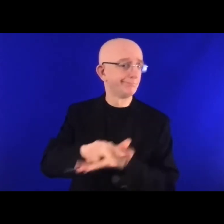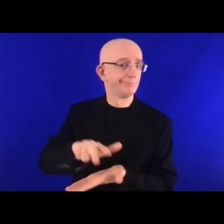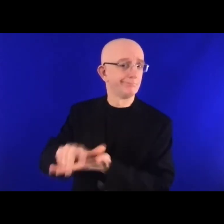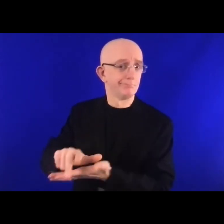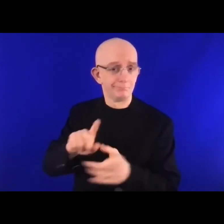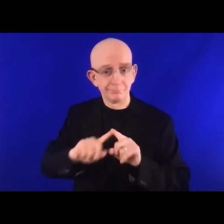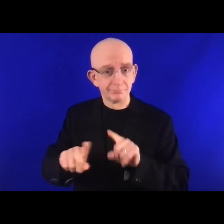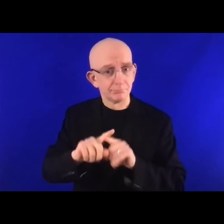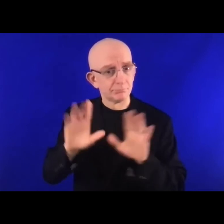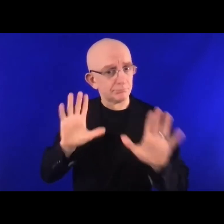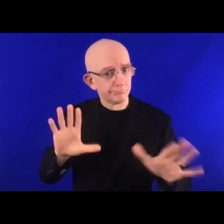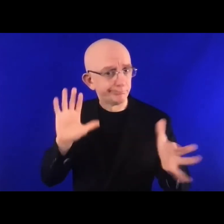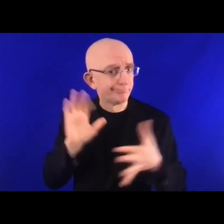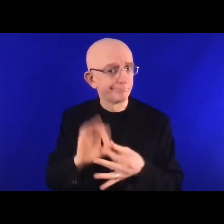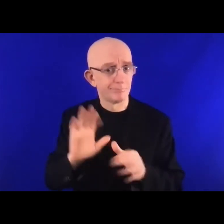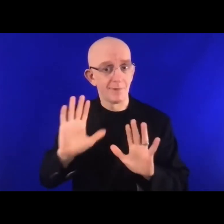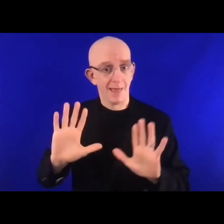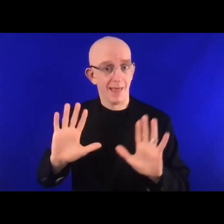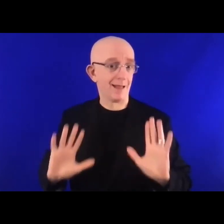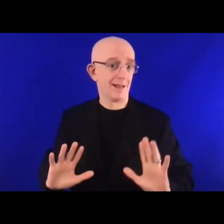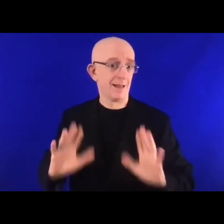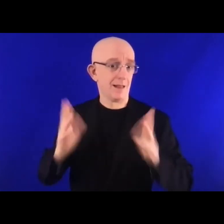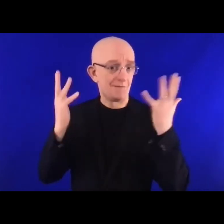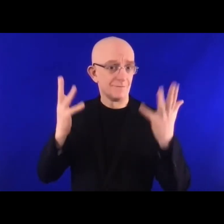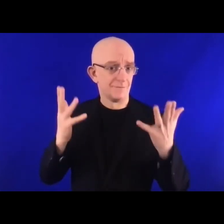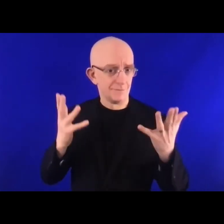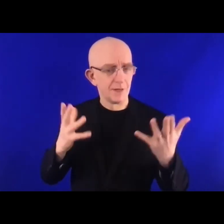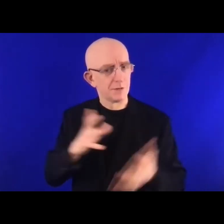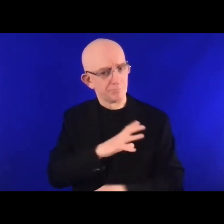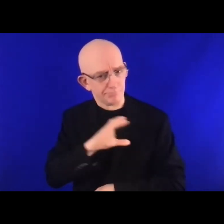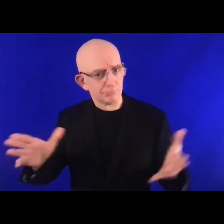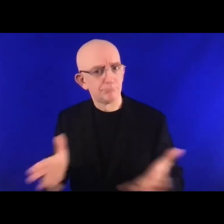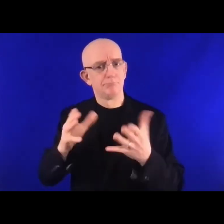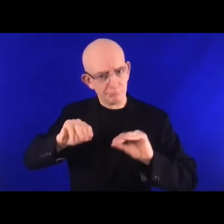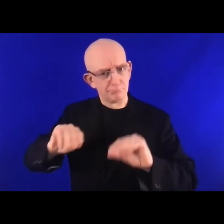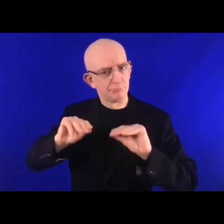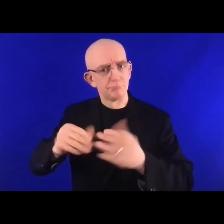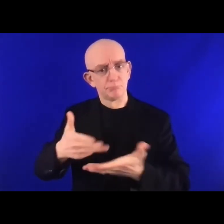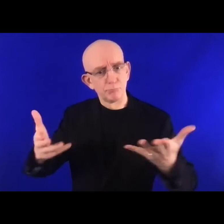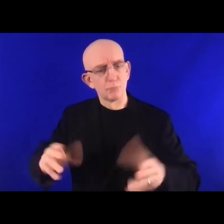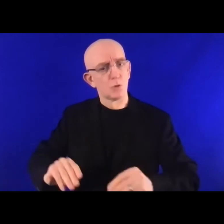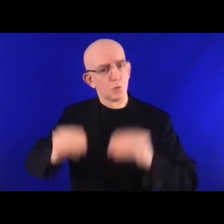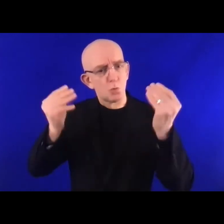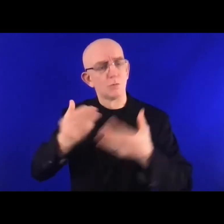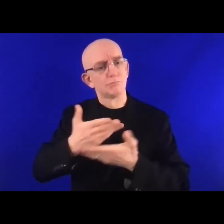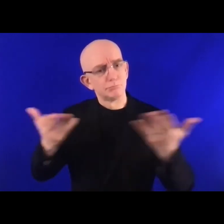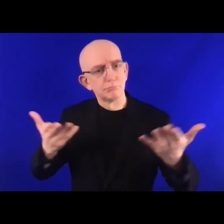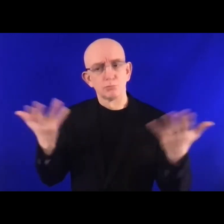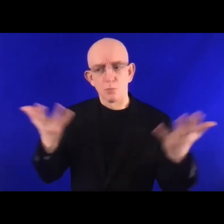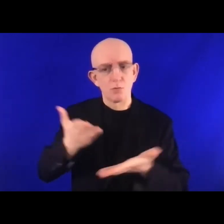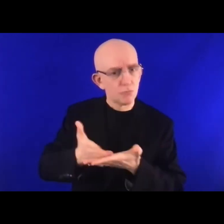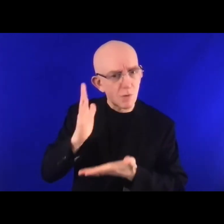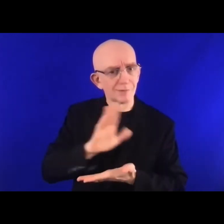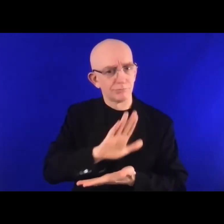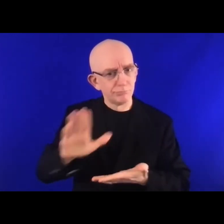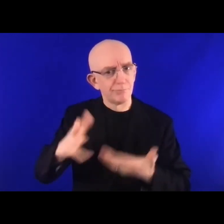rights, and maybe the most important, to try and ask them what they really want and